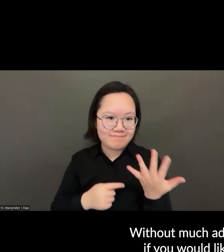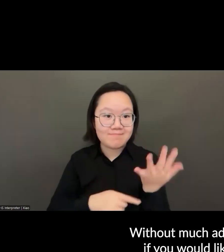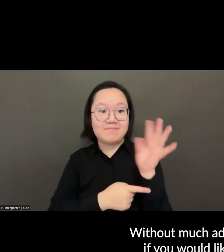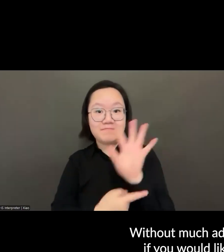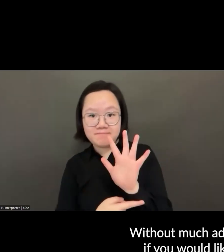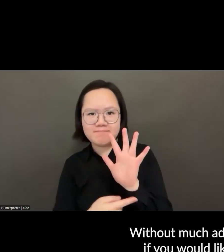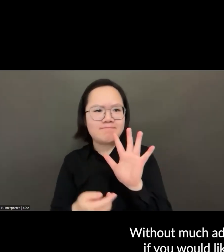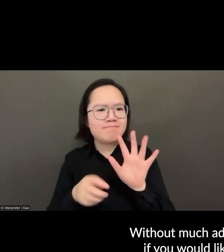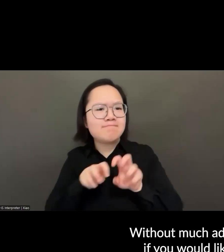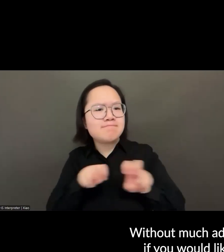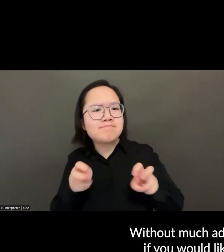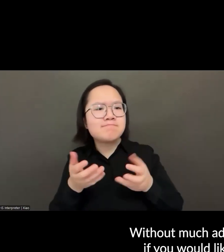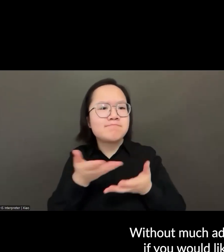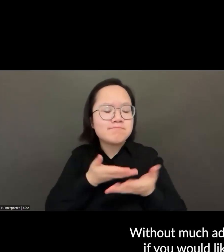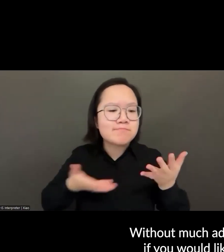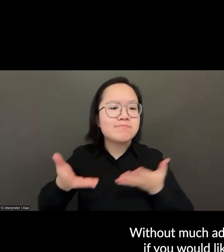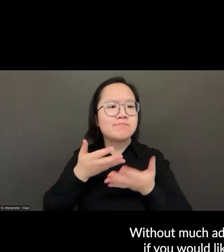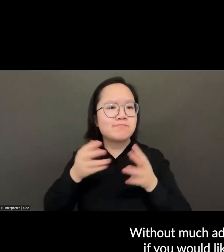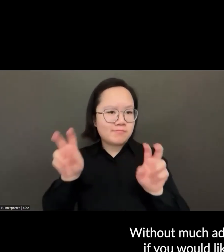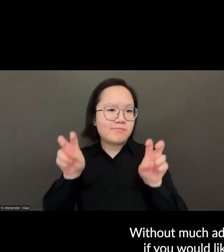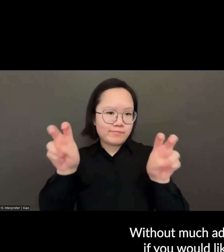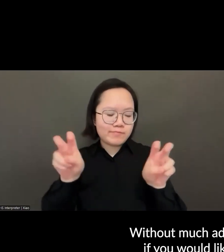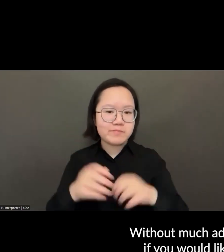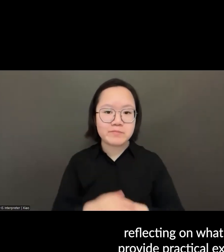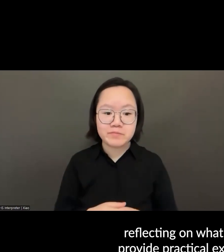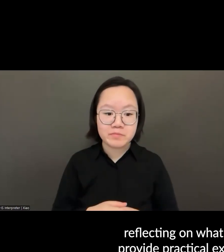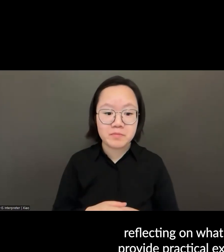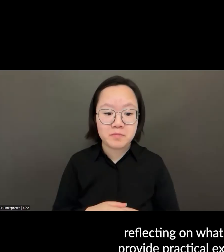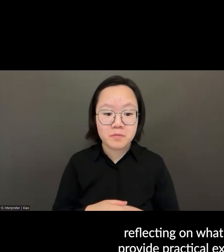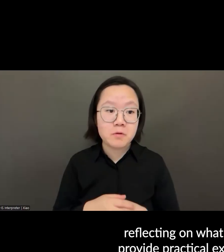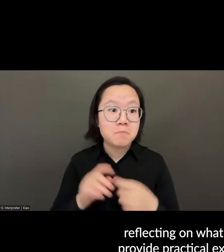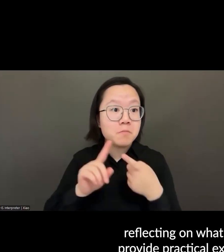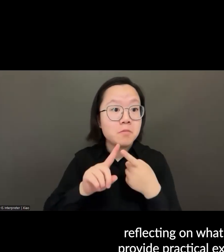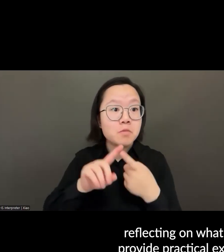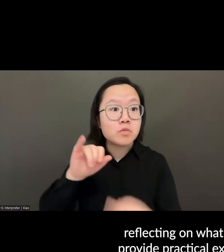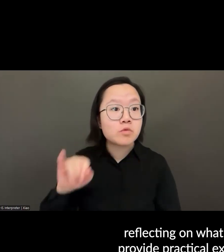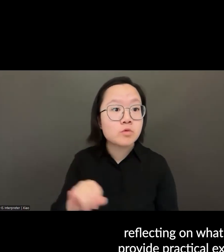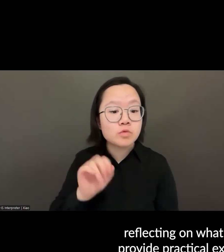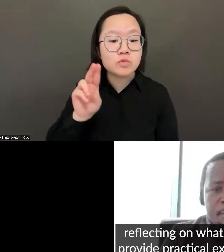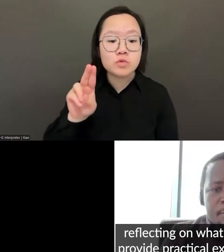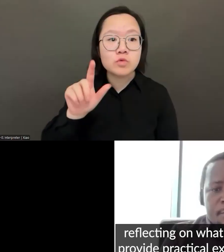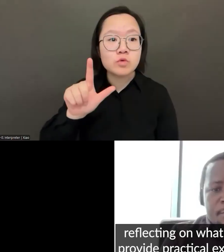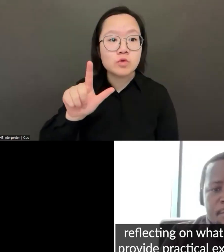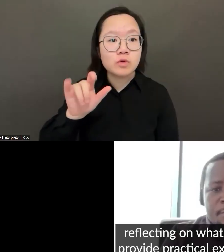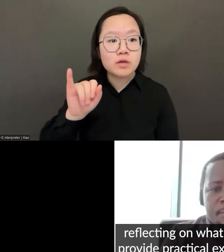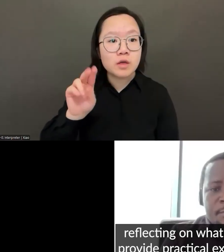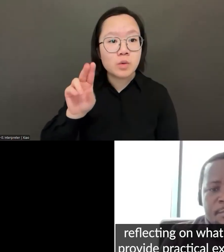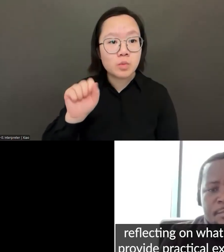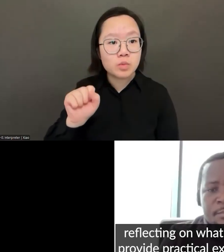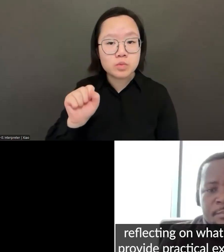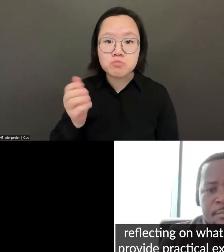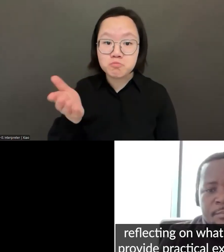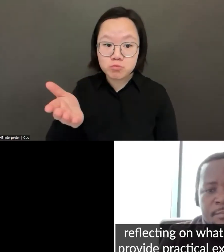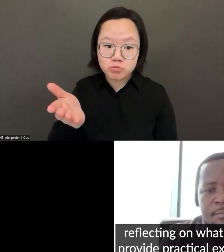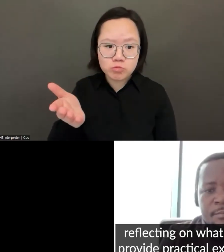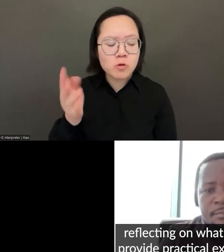you, Julius. If you would like to start us off by reflecting on what stood out